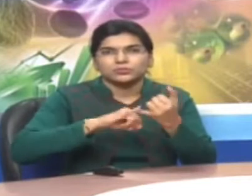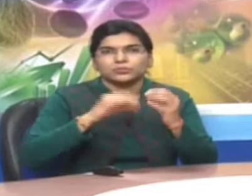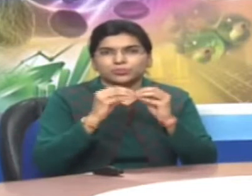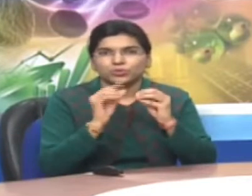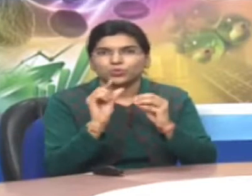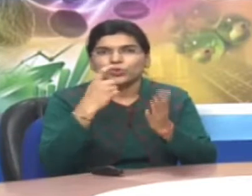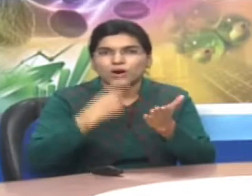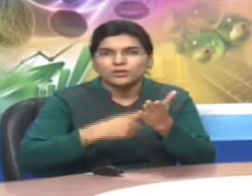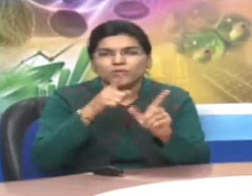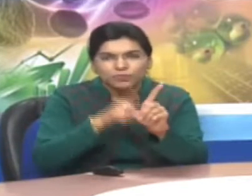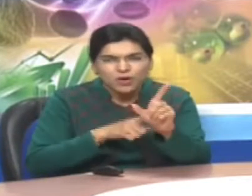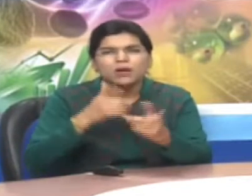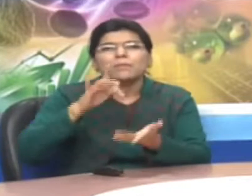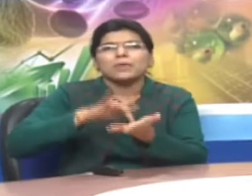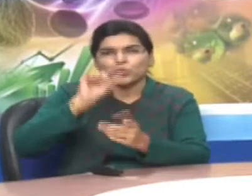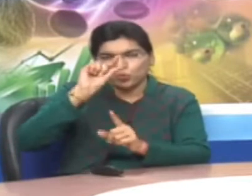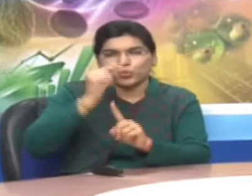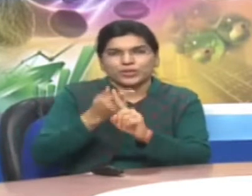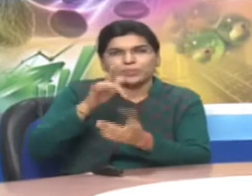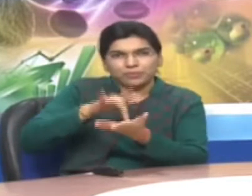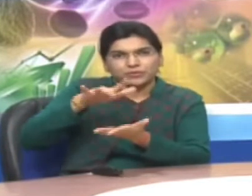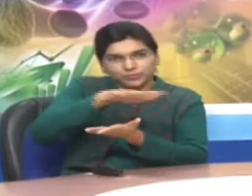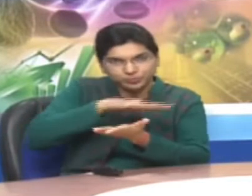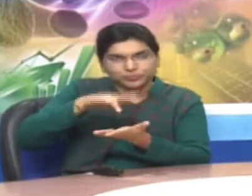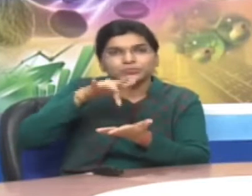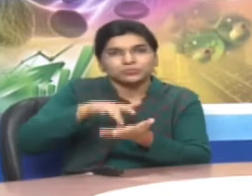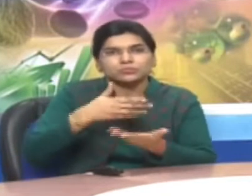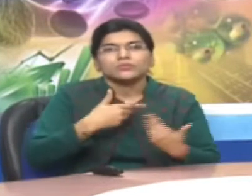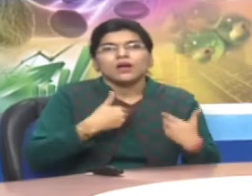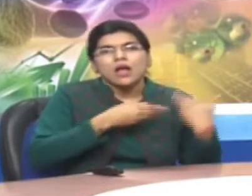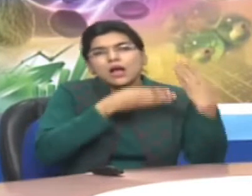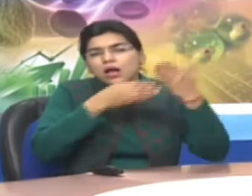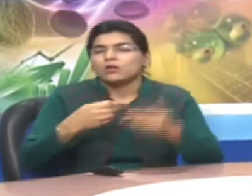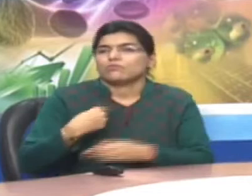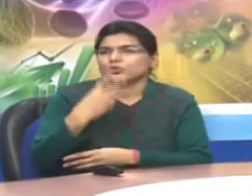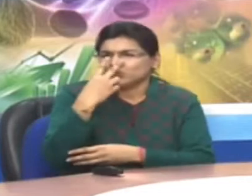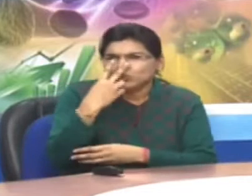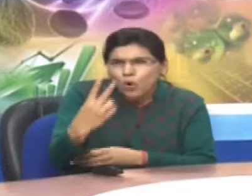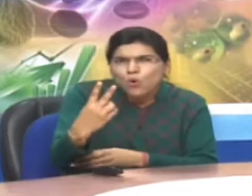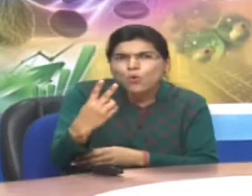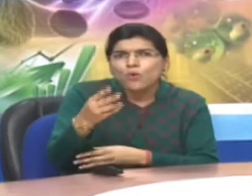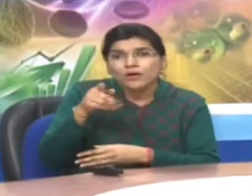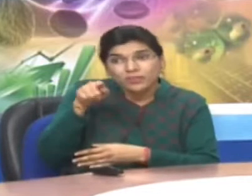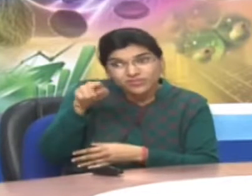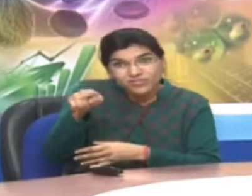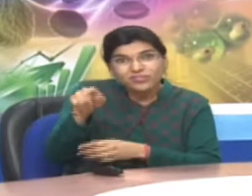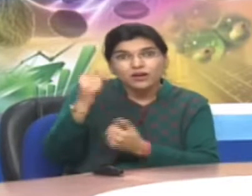Intruder says, it has brought me to Aylesbury. That's where I saw you in a